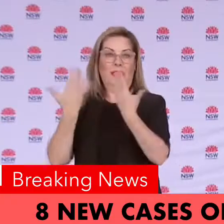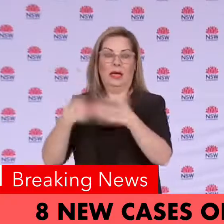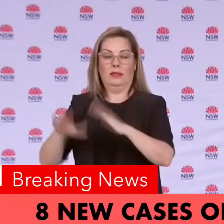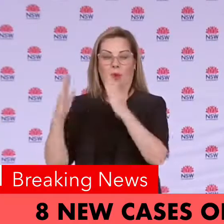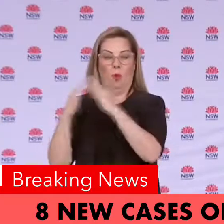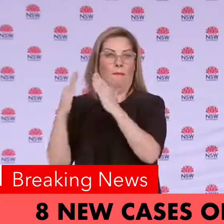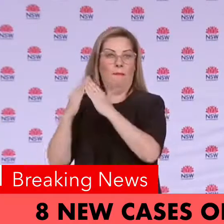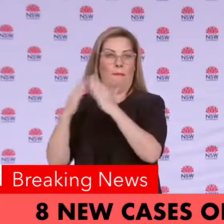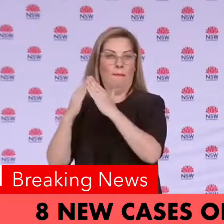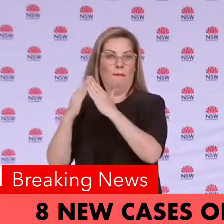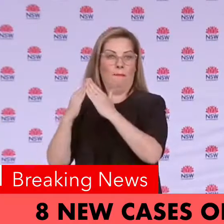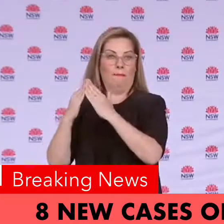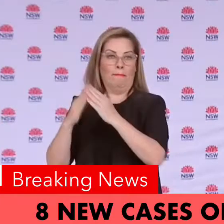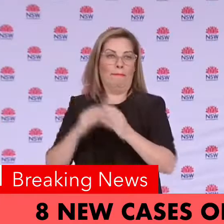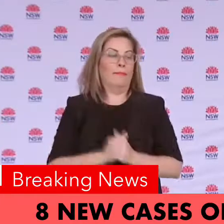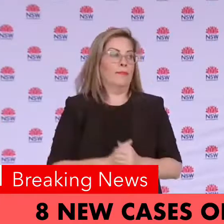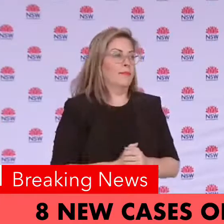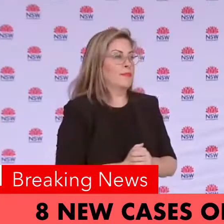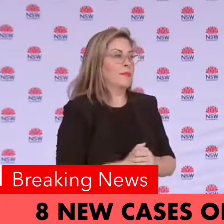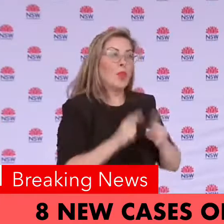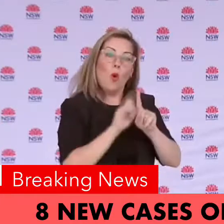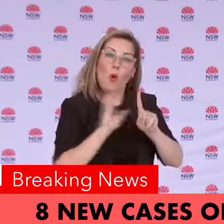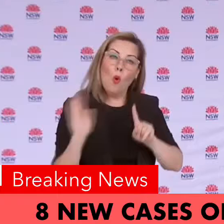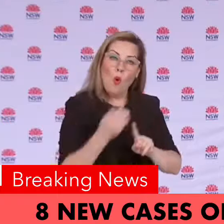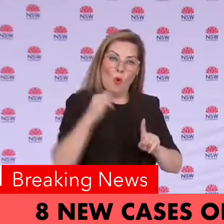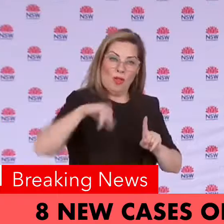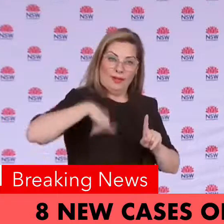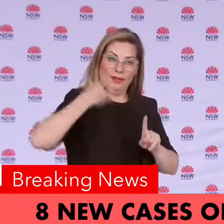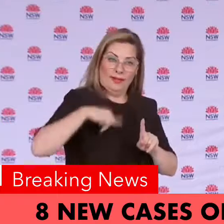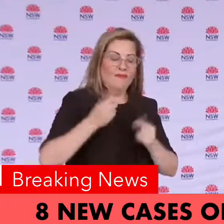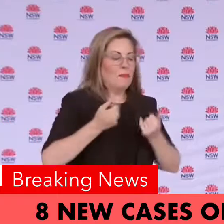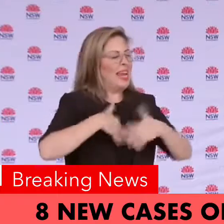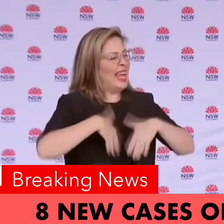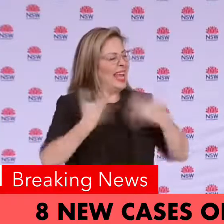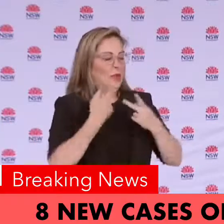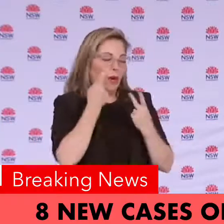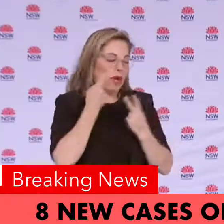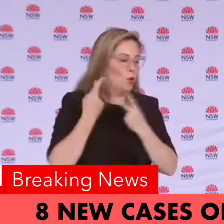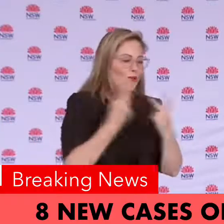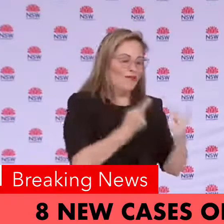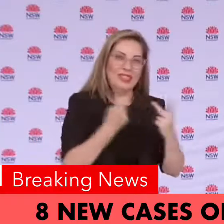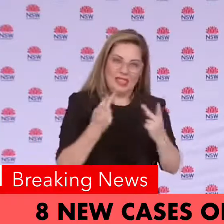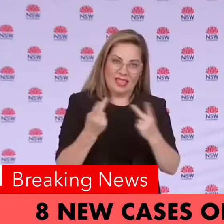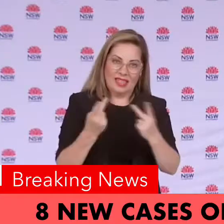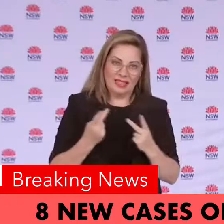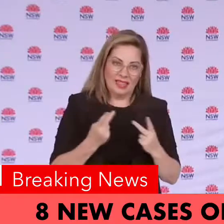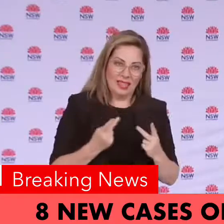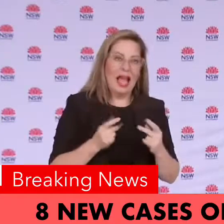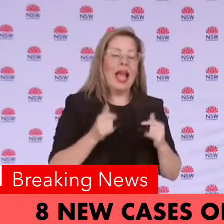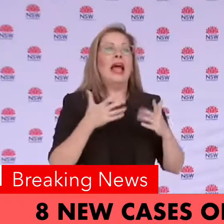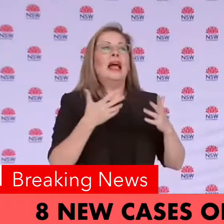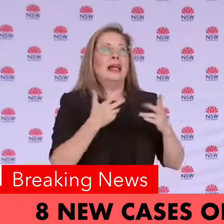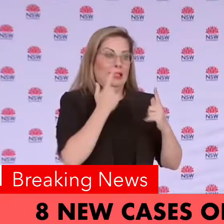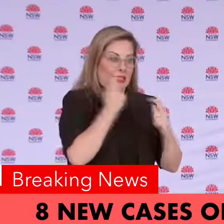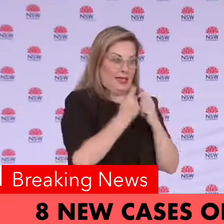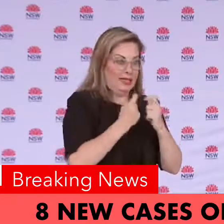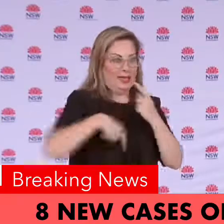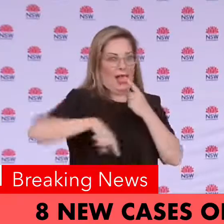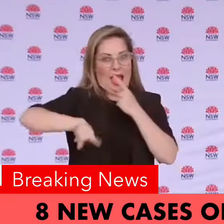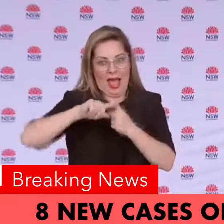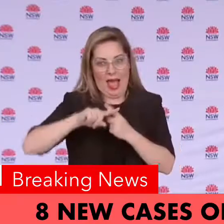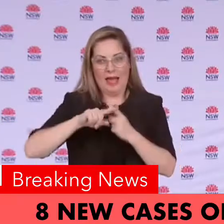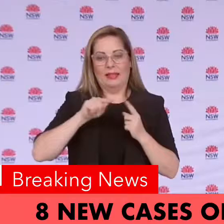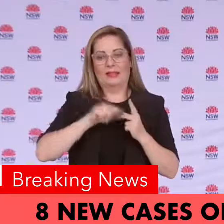but in the meantime, immediately isolate, get tested and remain in isolation.